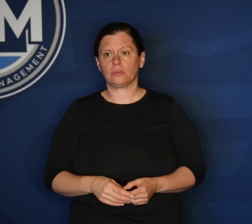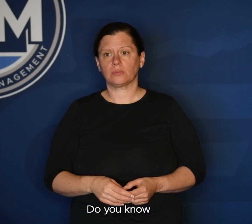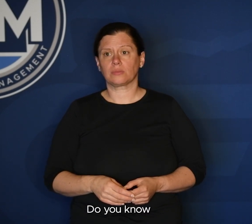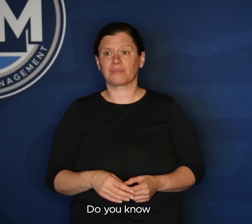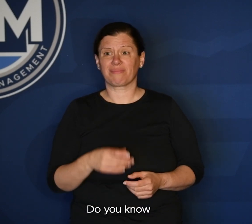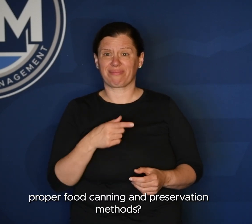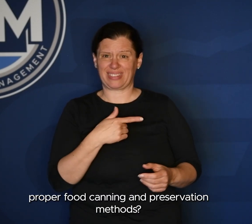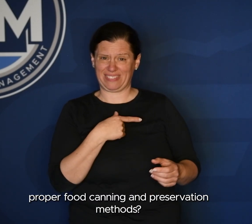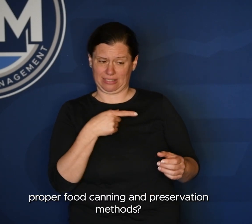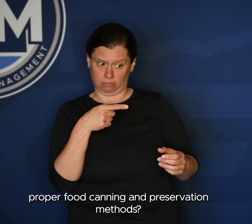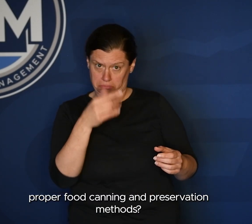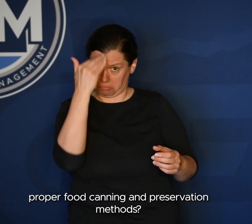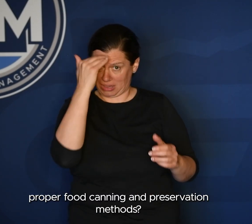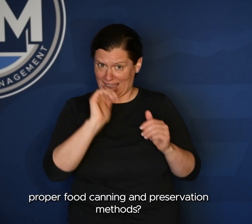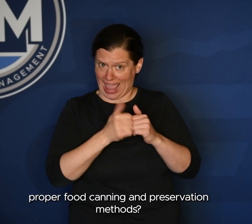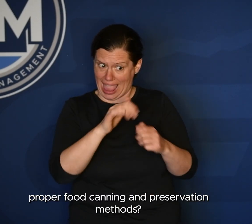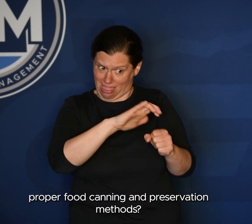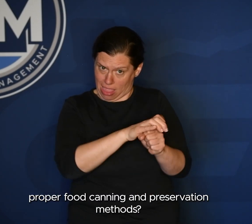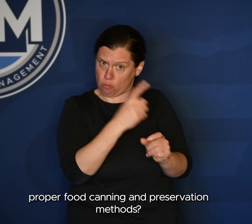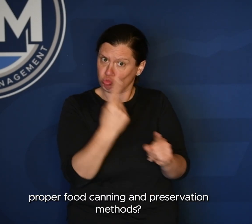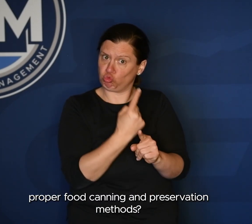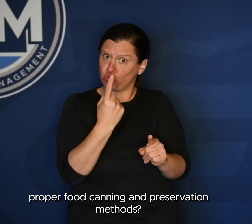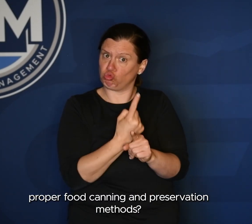Do you know proper food canning and preservation methods?